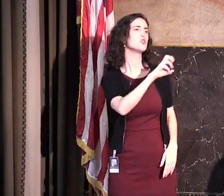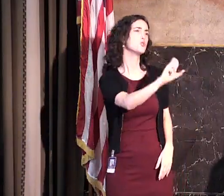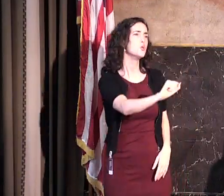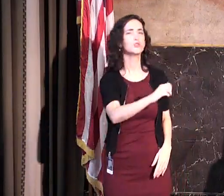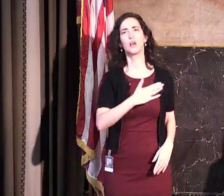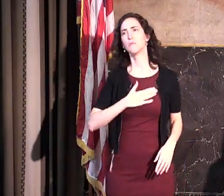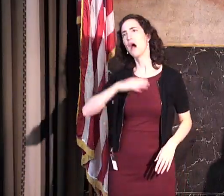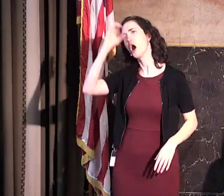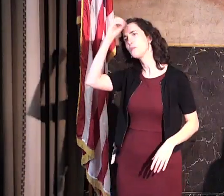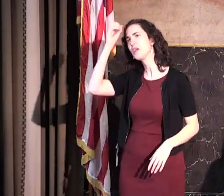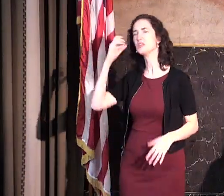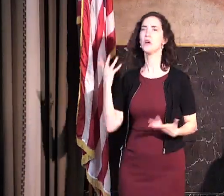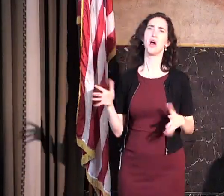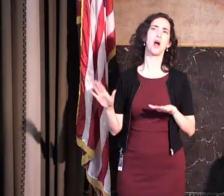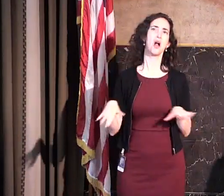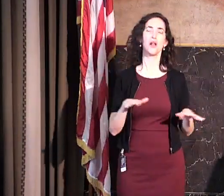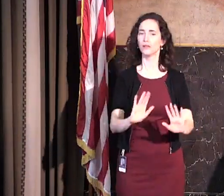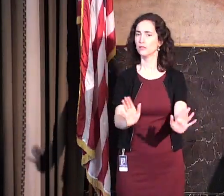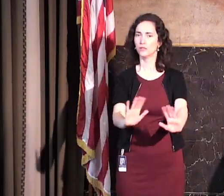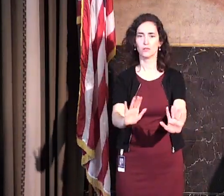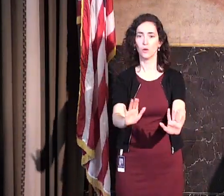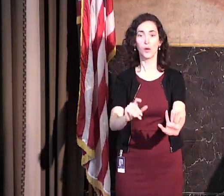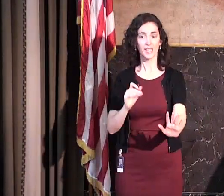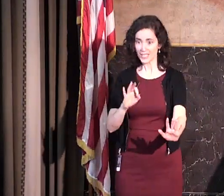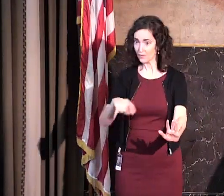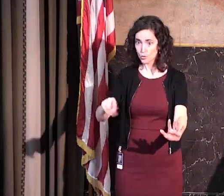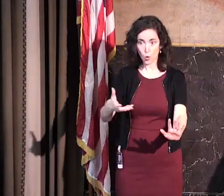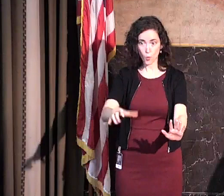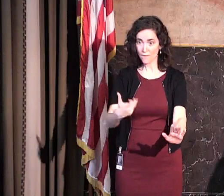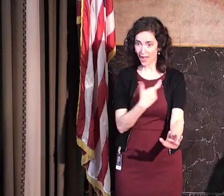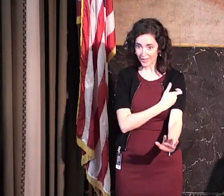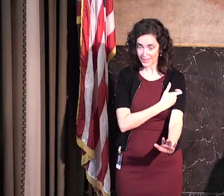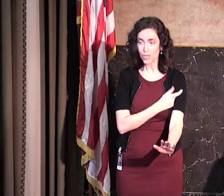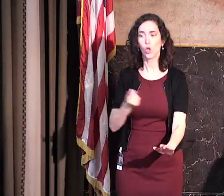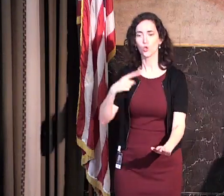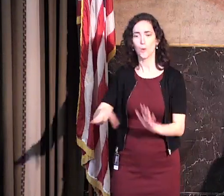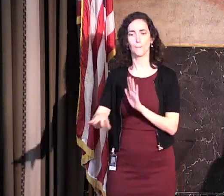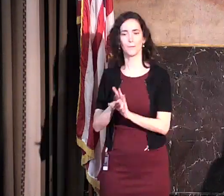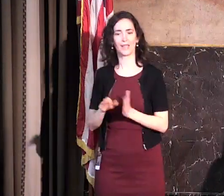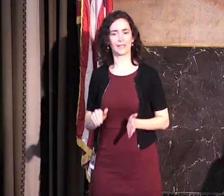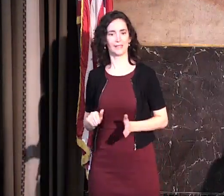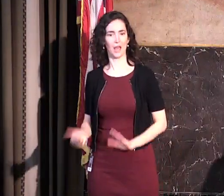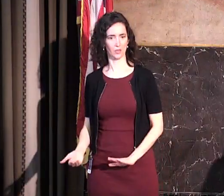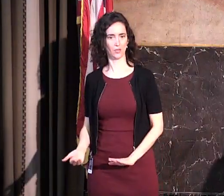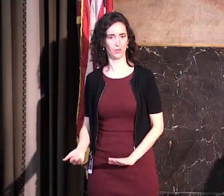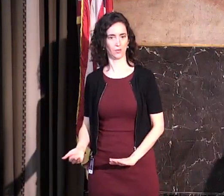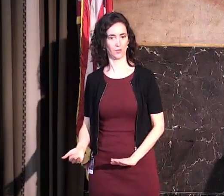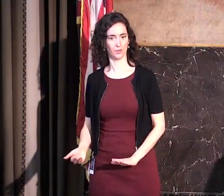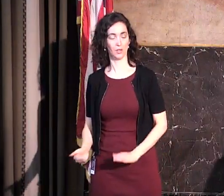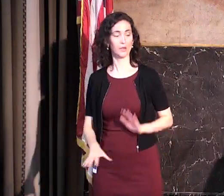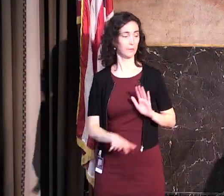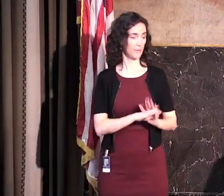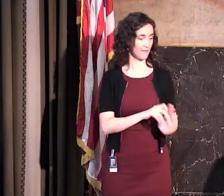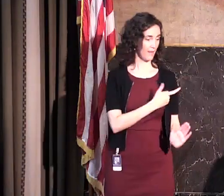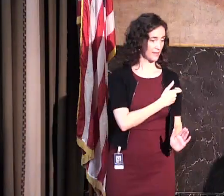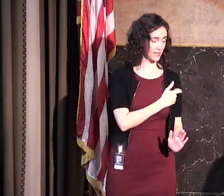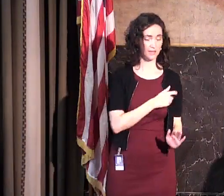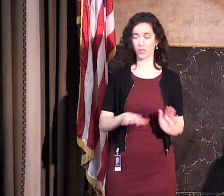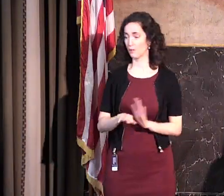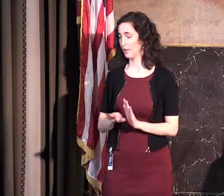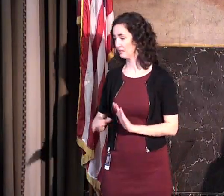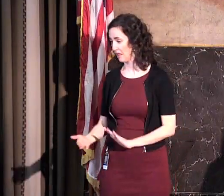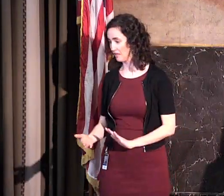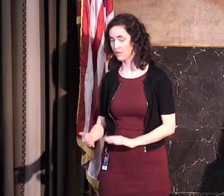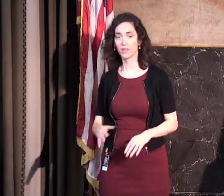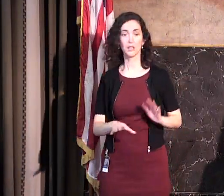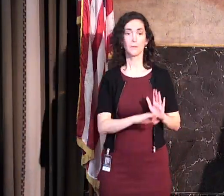your hesitancy might be. If you don't choose the vaccine, you're choosing death, and you're choosing a surge and another surge.